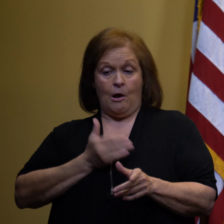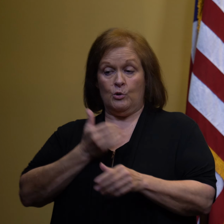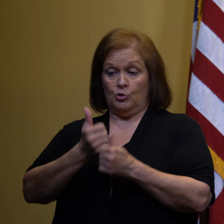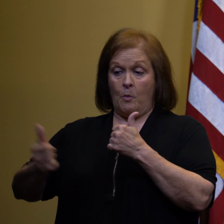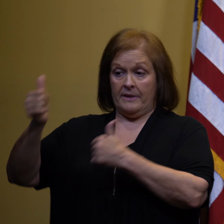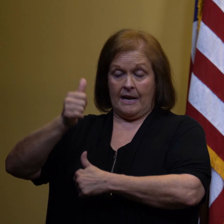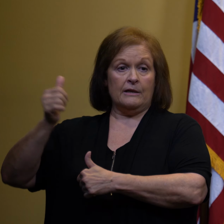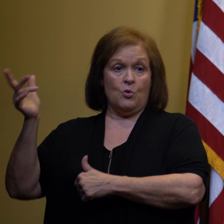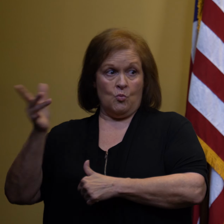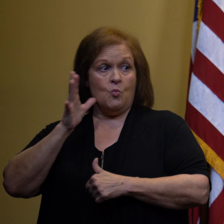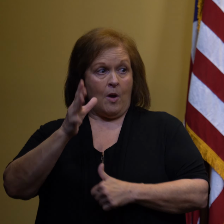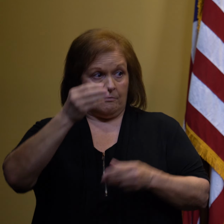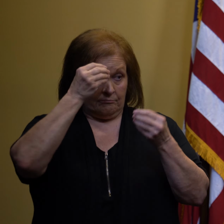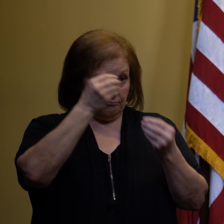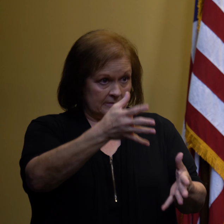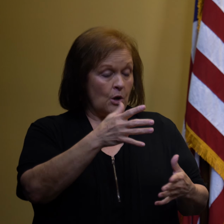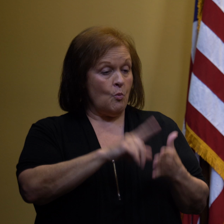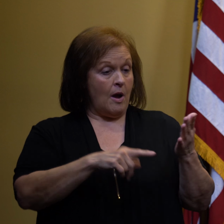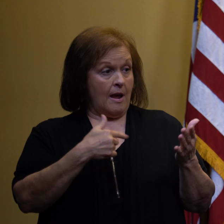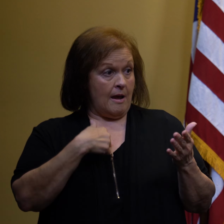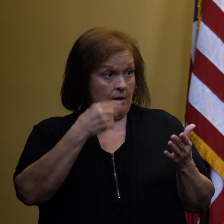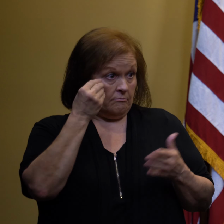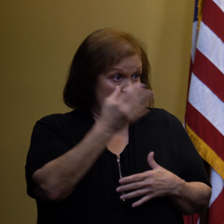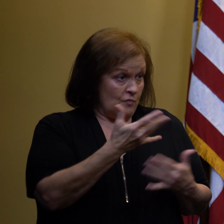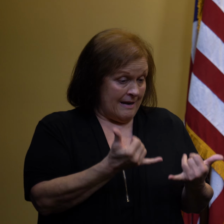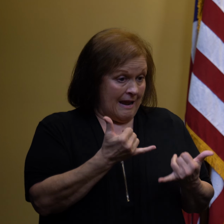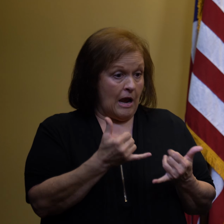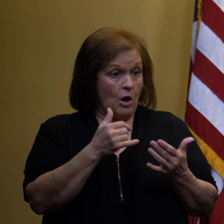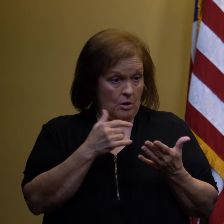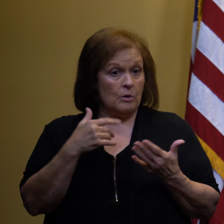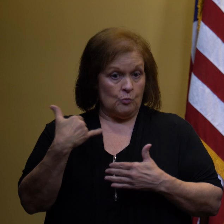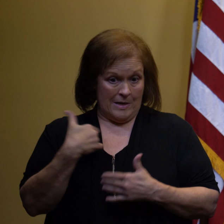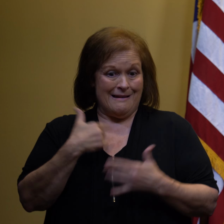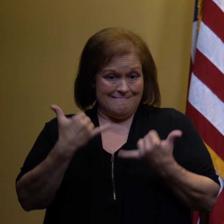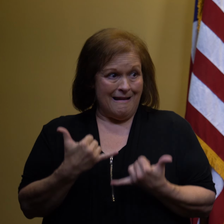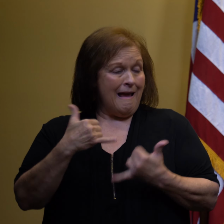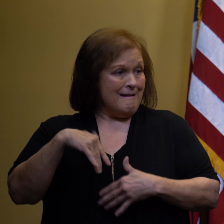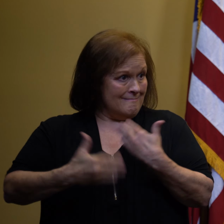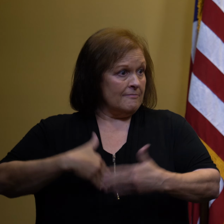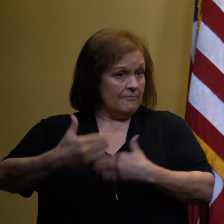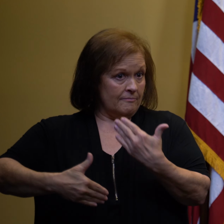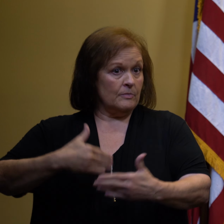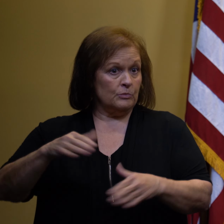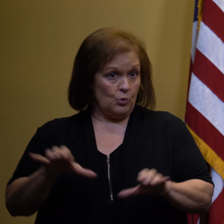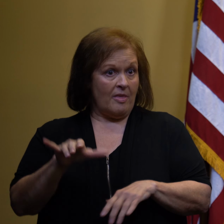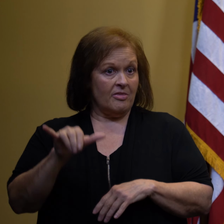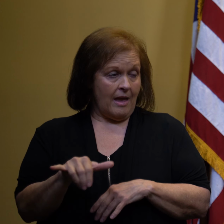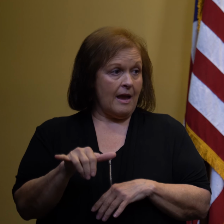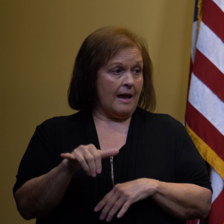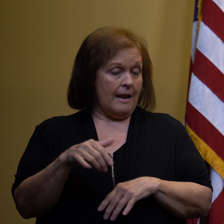I will share is that the strategy is in the works, and I know that I